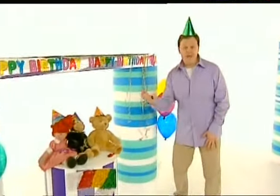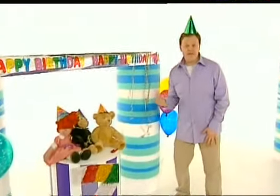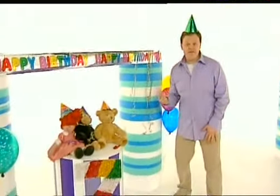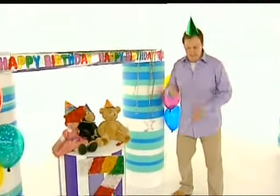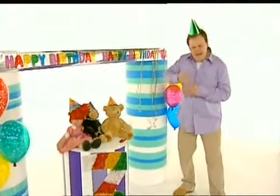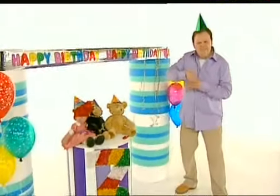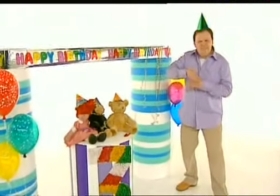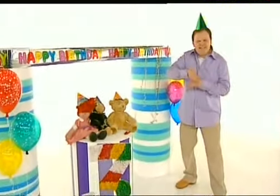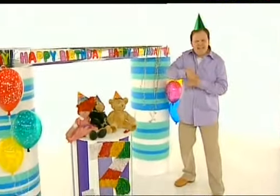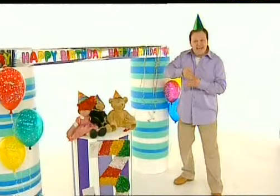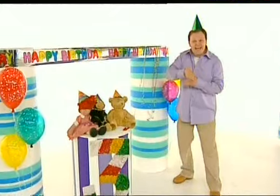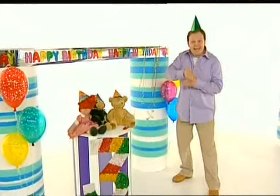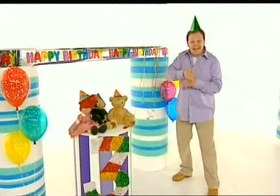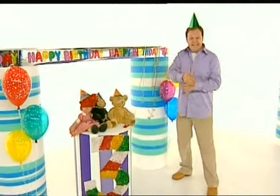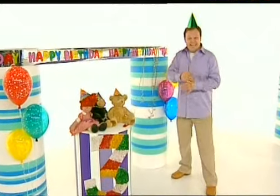We've been busy!